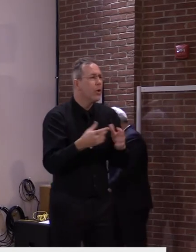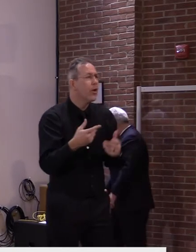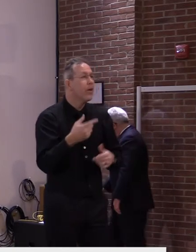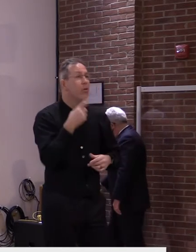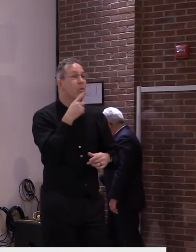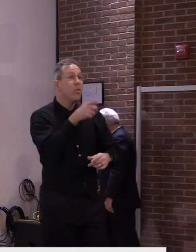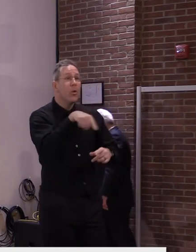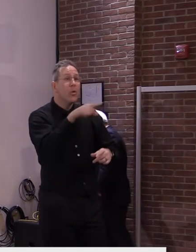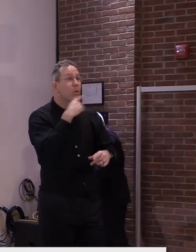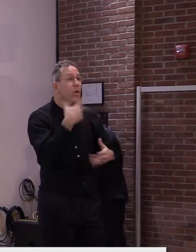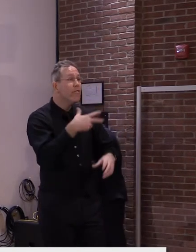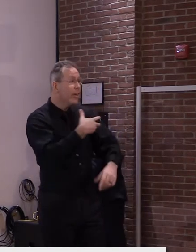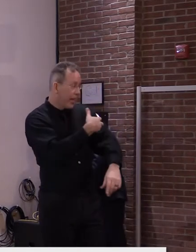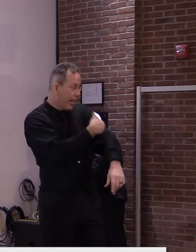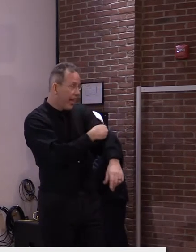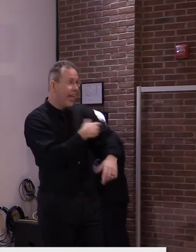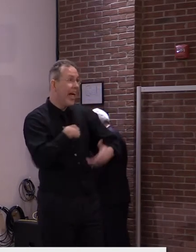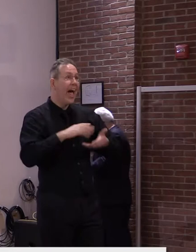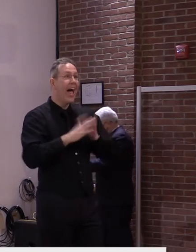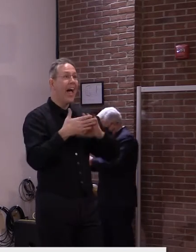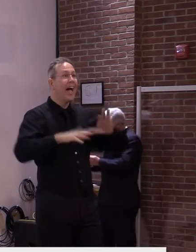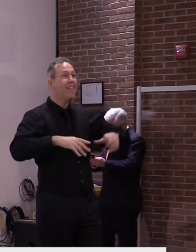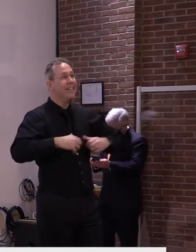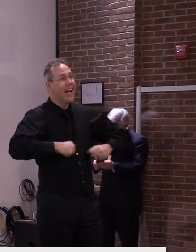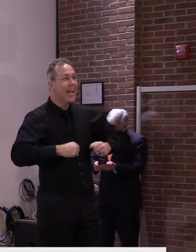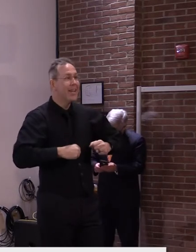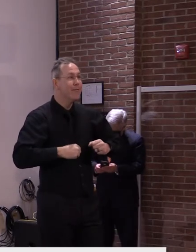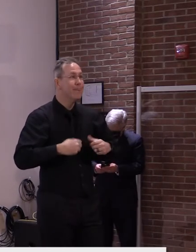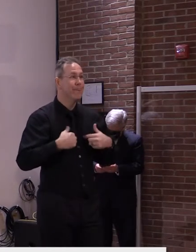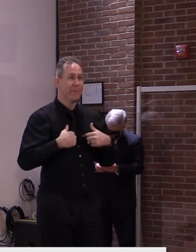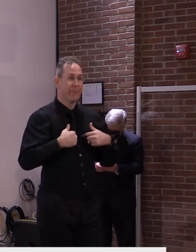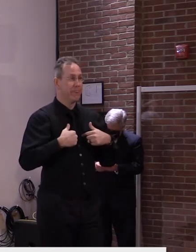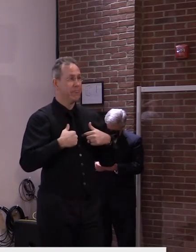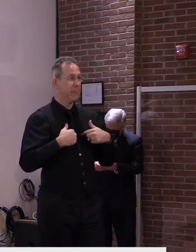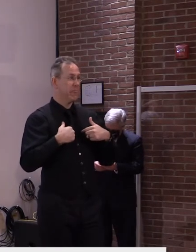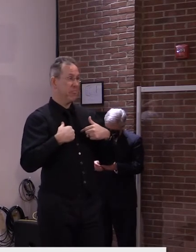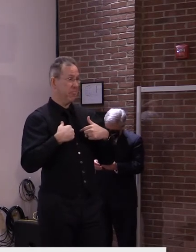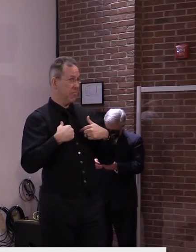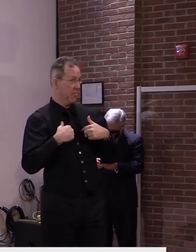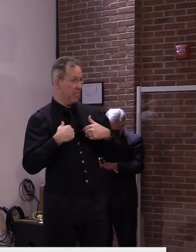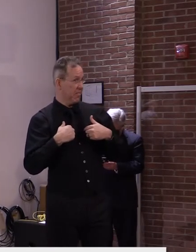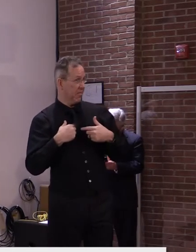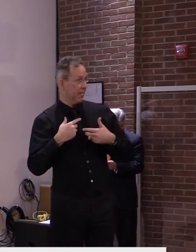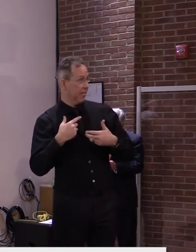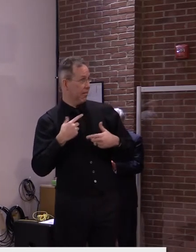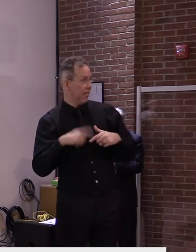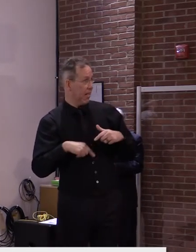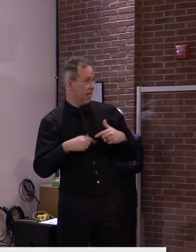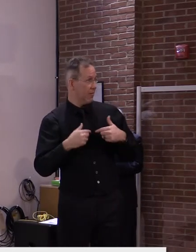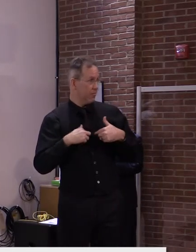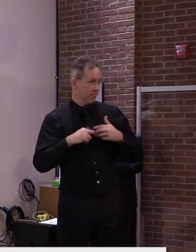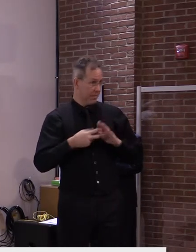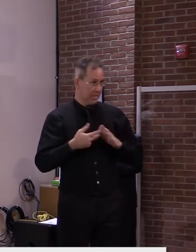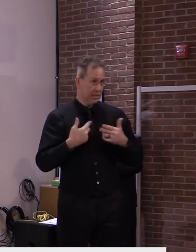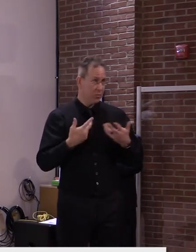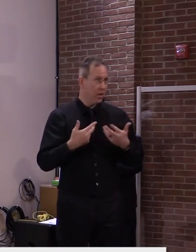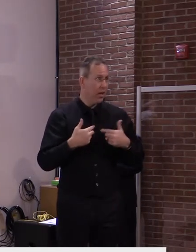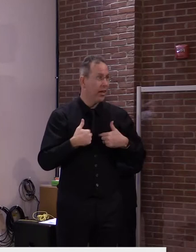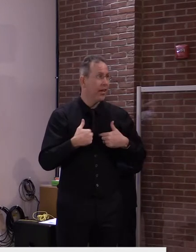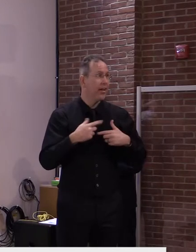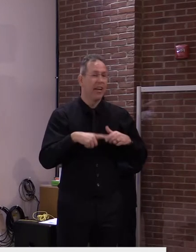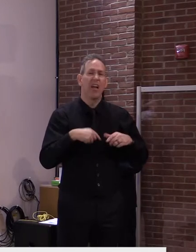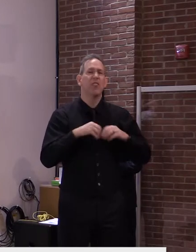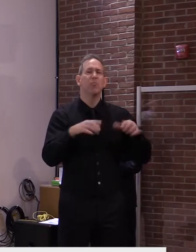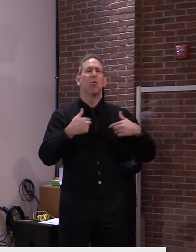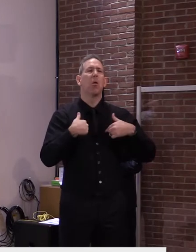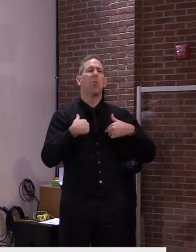that doesn't prevent you from getting the transmission of the disease. It doesn't mean that